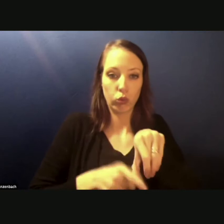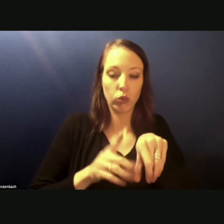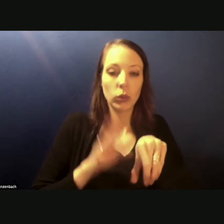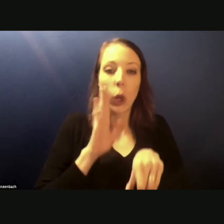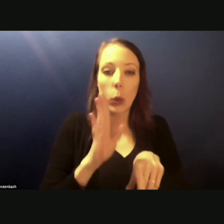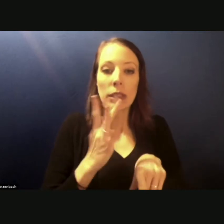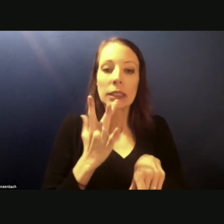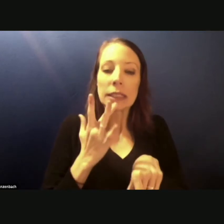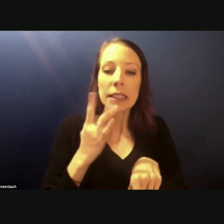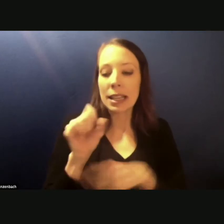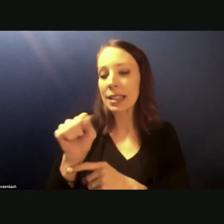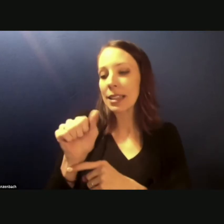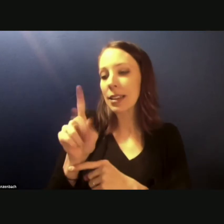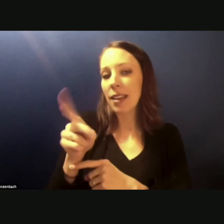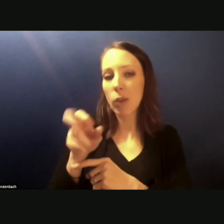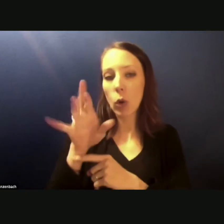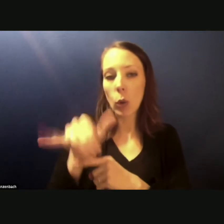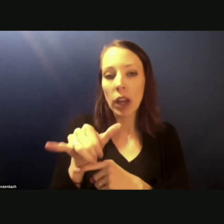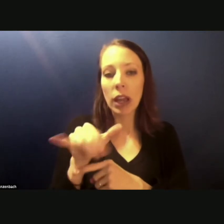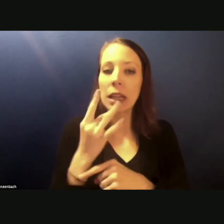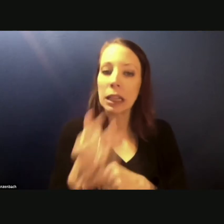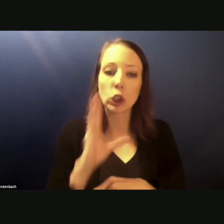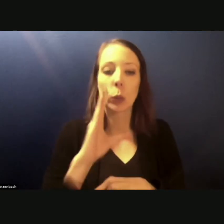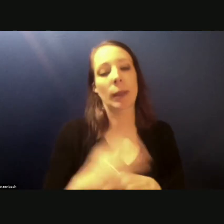and umami and delicious. It's so good.